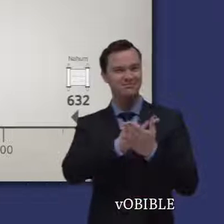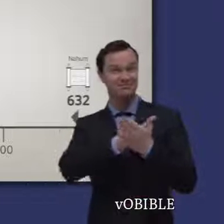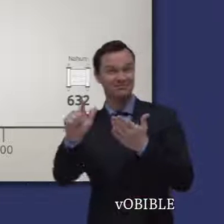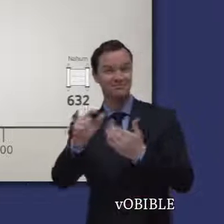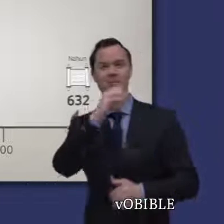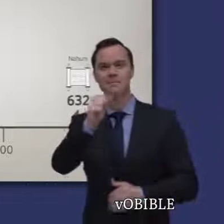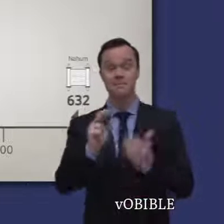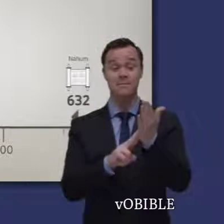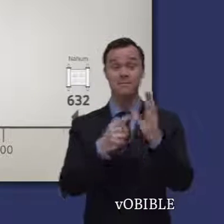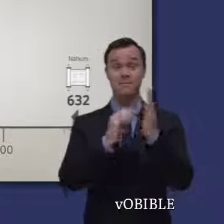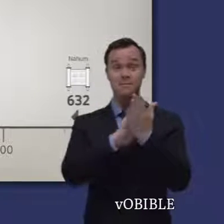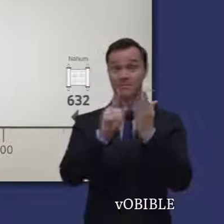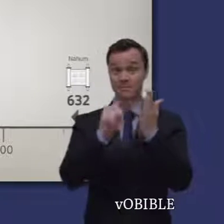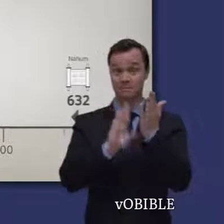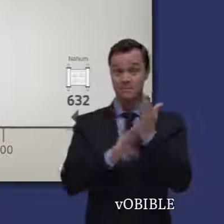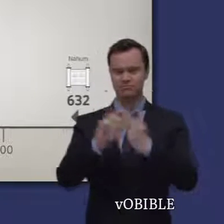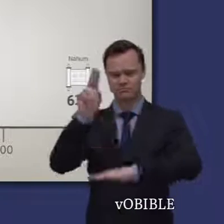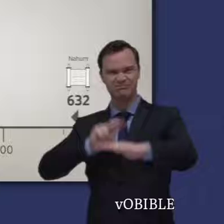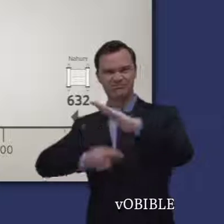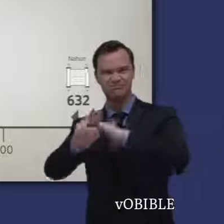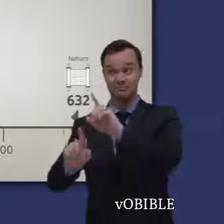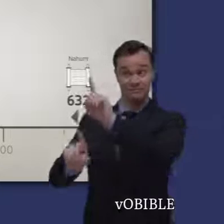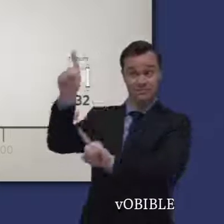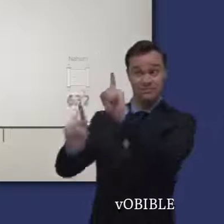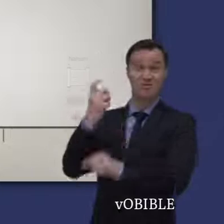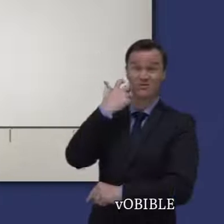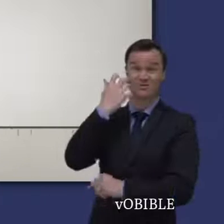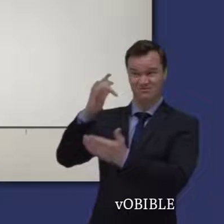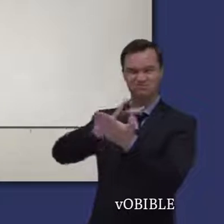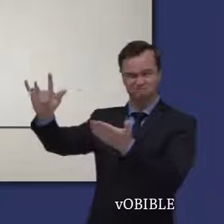Nahum foretold the destruction of the Assyrian city of Nineveh.